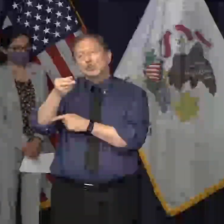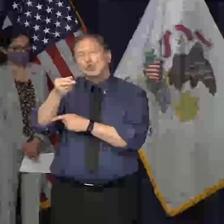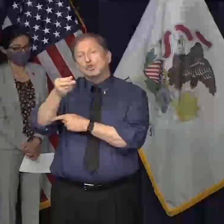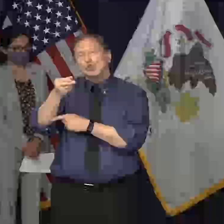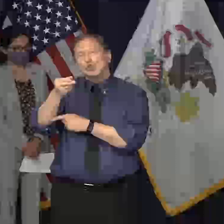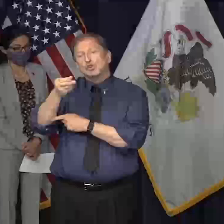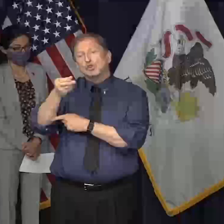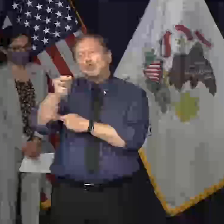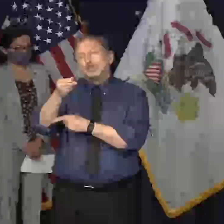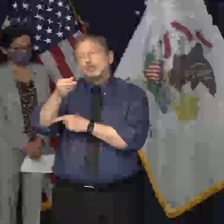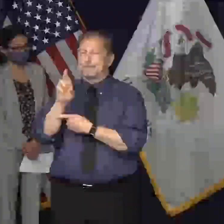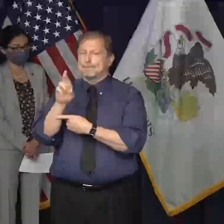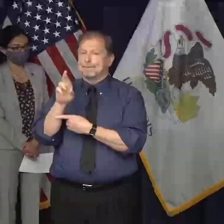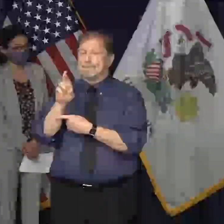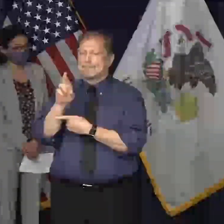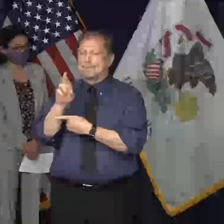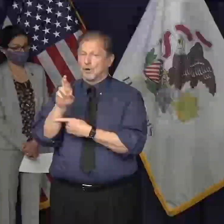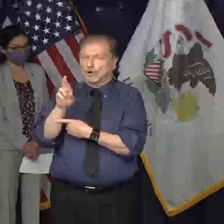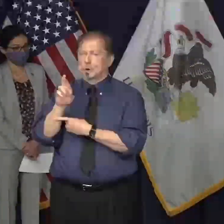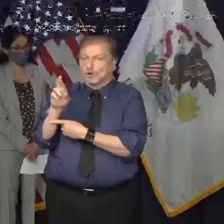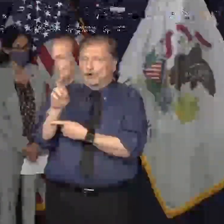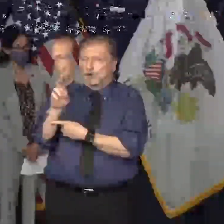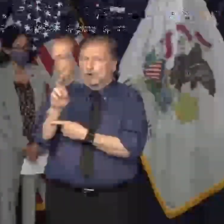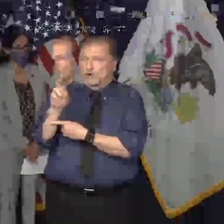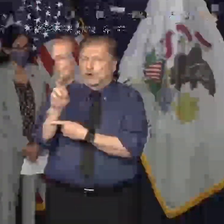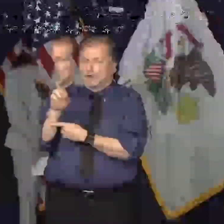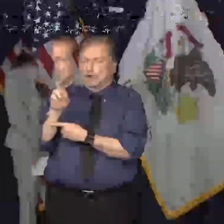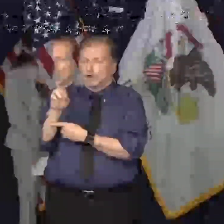For private sector employees like